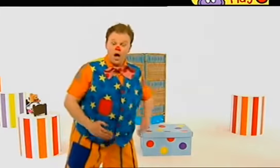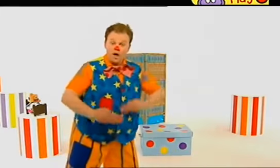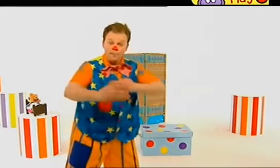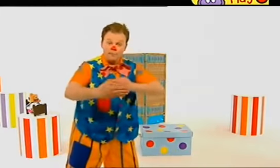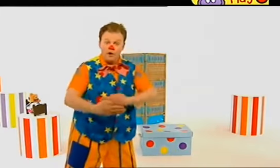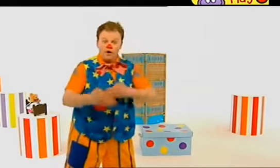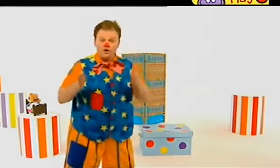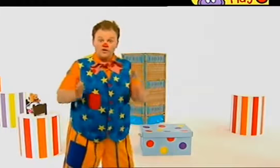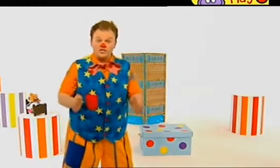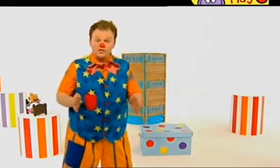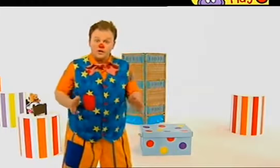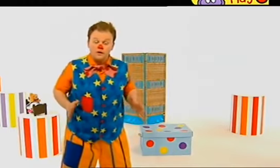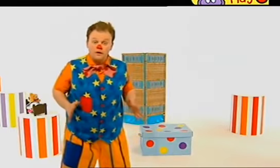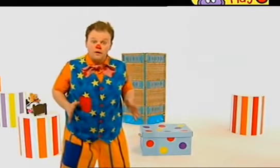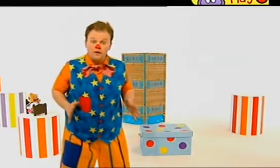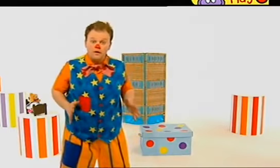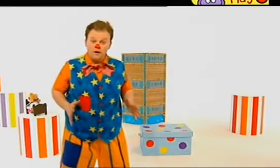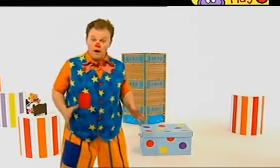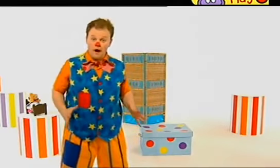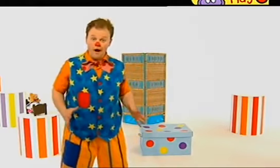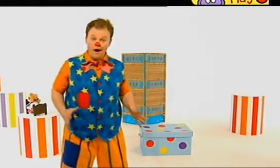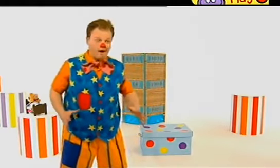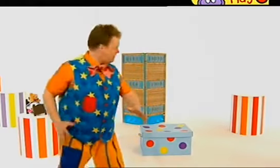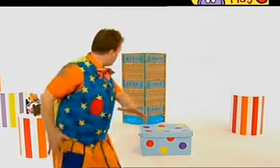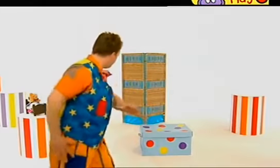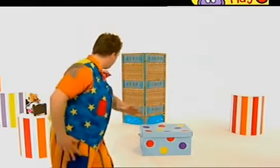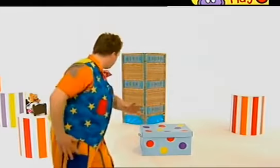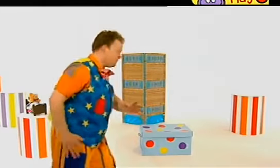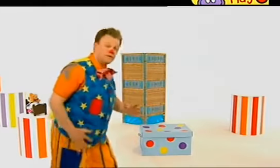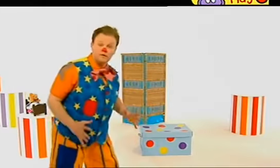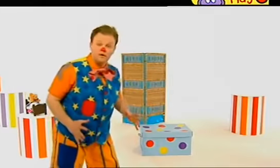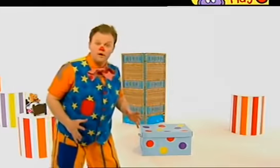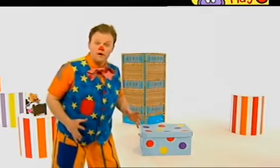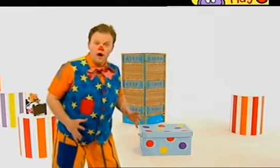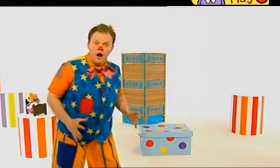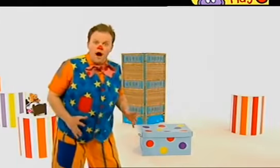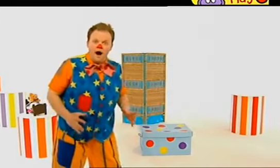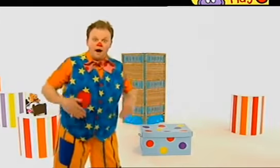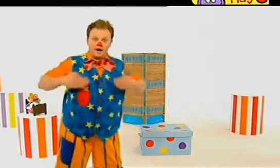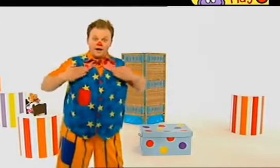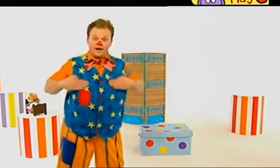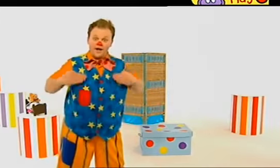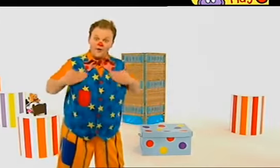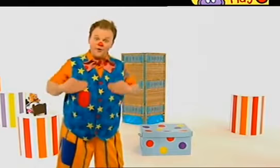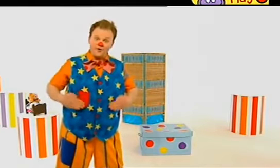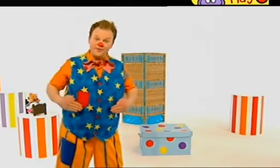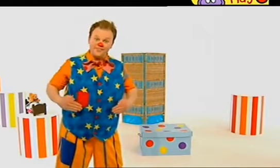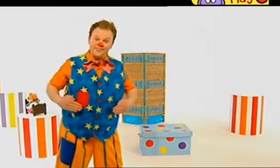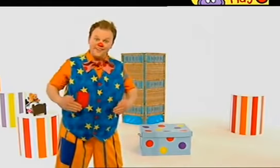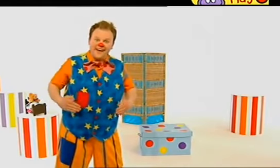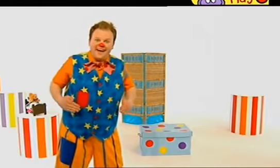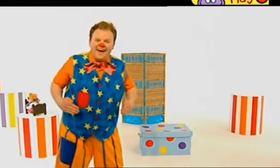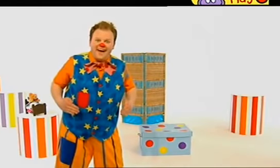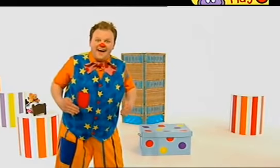A box? Yes, a box. And inside there are clothes. Clothes? Yes, lots